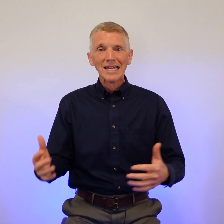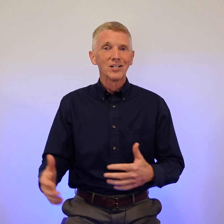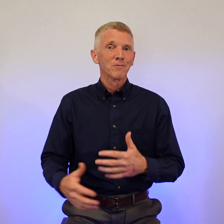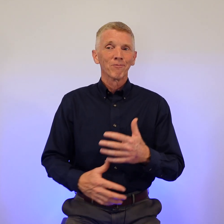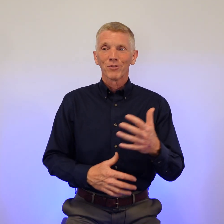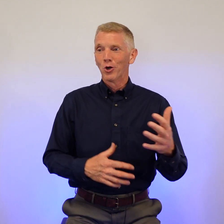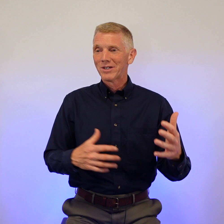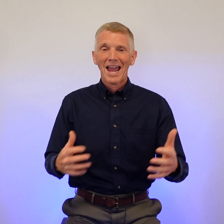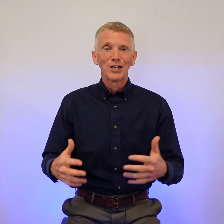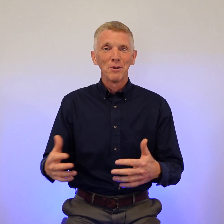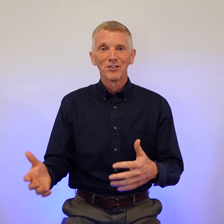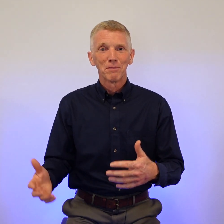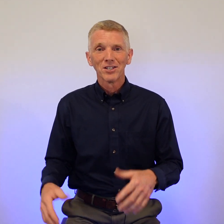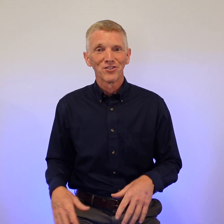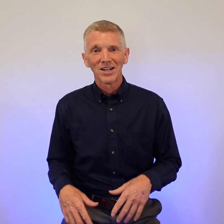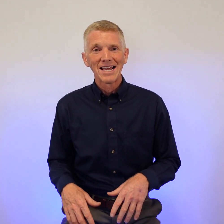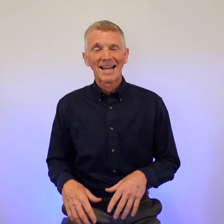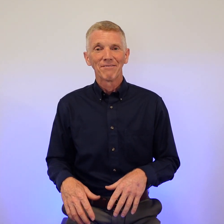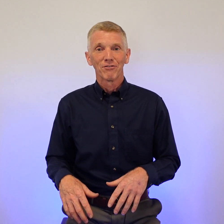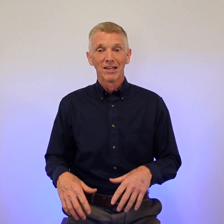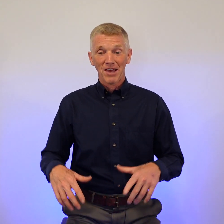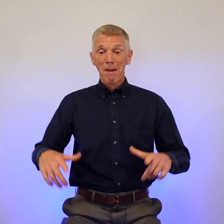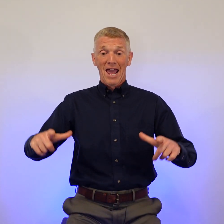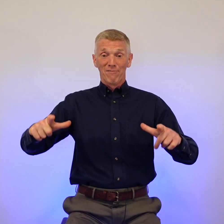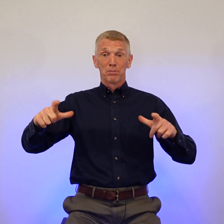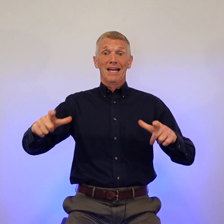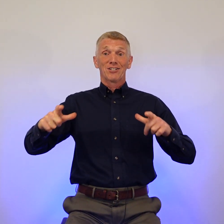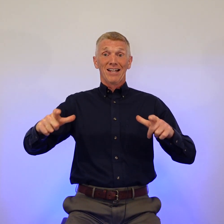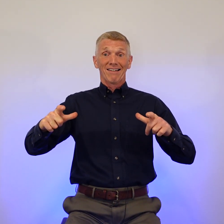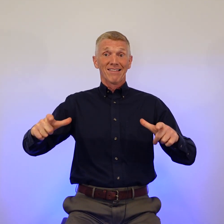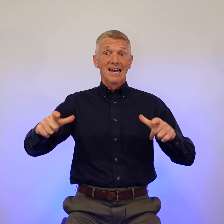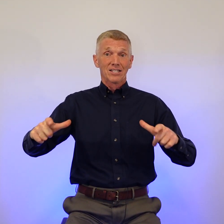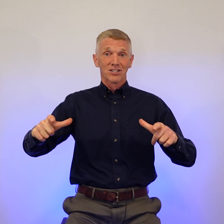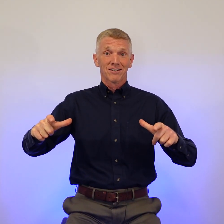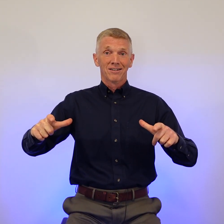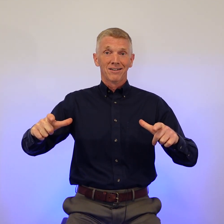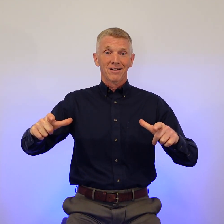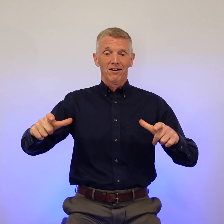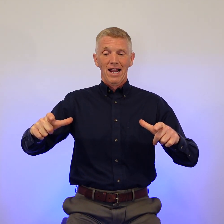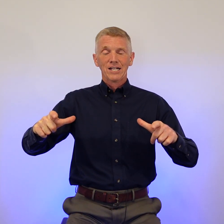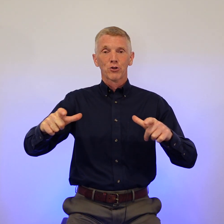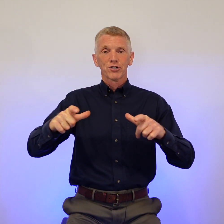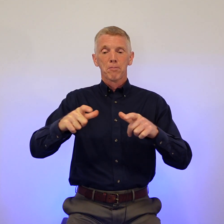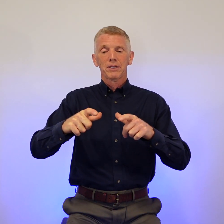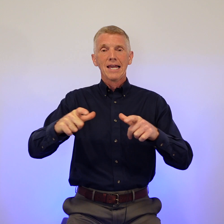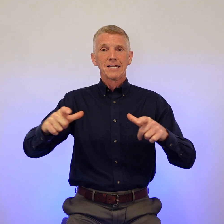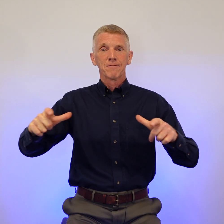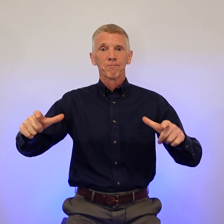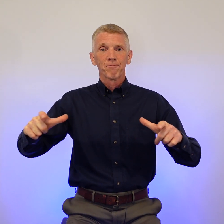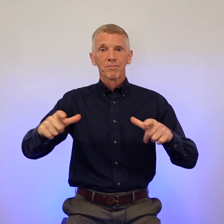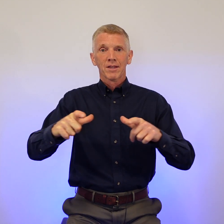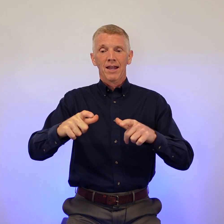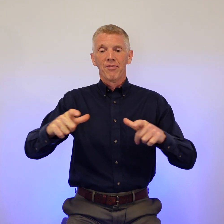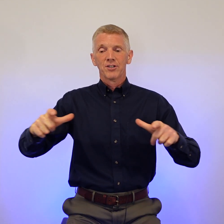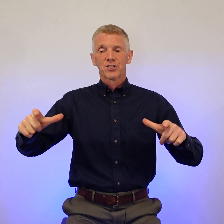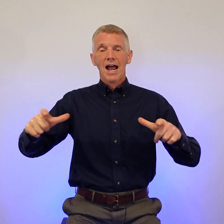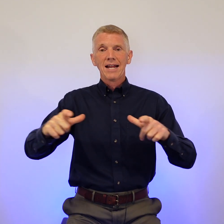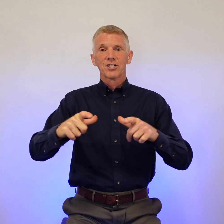eat, can you eat this piece of steak kind of a thing, they may have plates like this, right? So there's a plate, and the sign